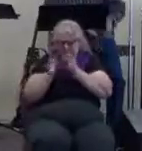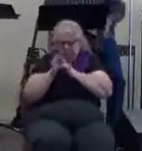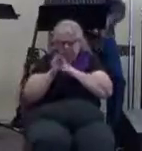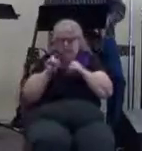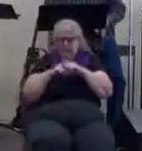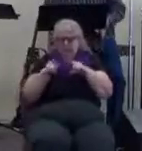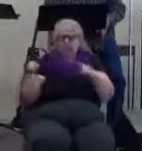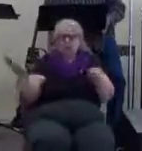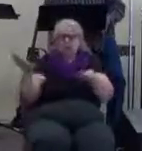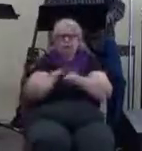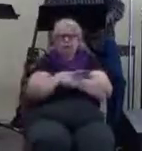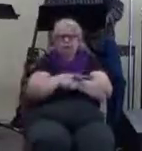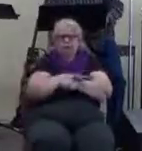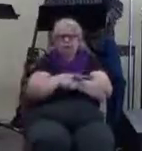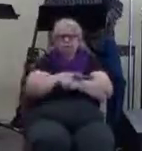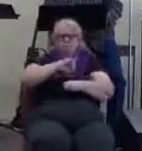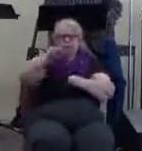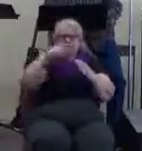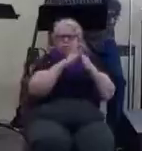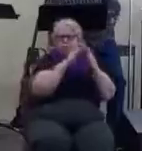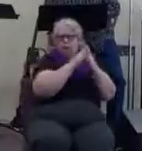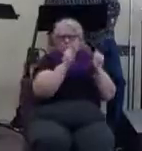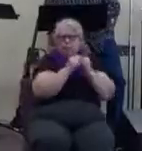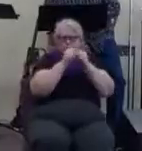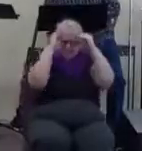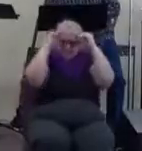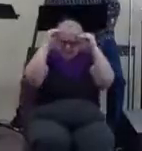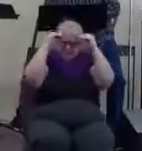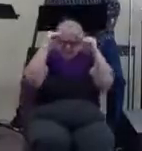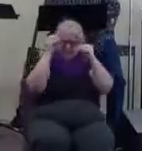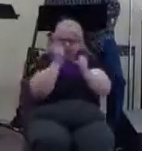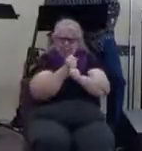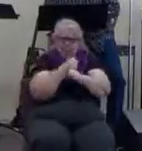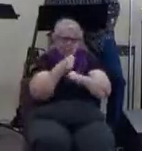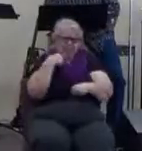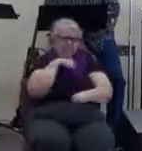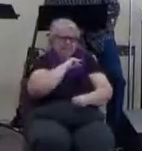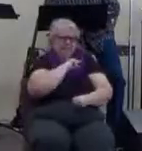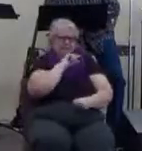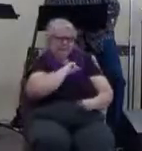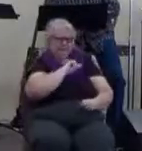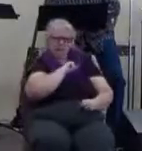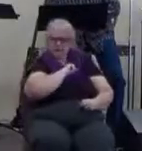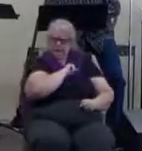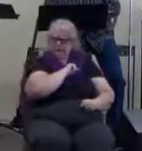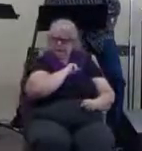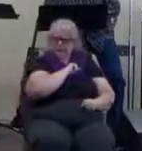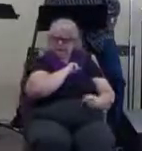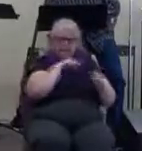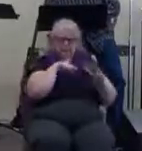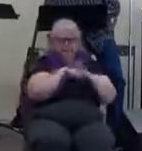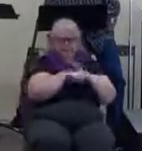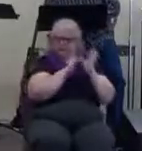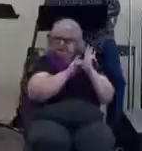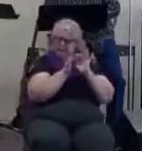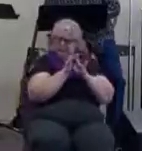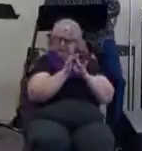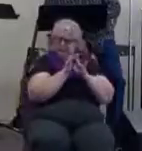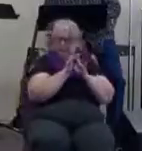Jerusalem with your teaching and are determined to make us guilty of this man's blood." Peter and the other